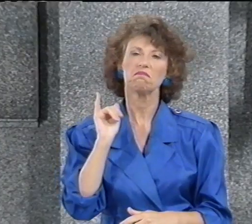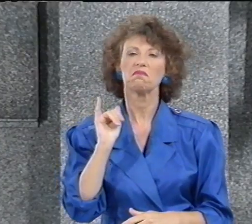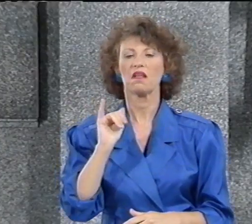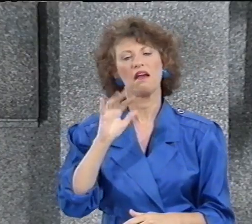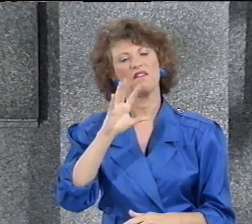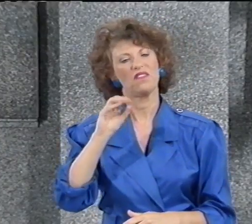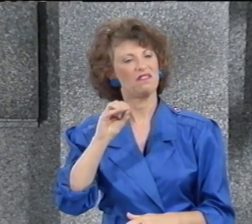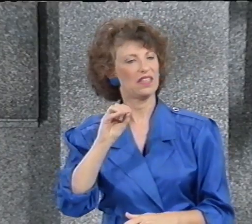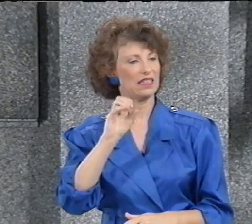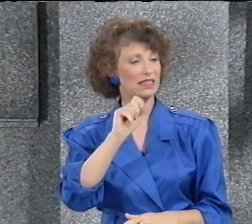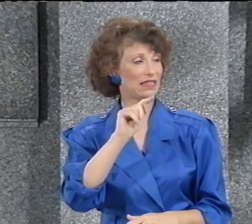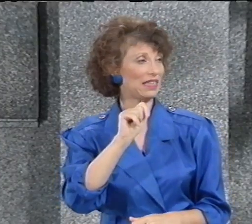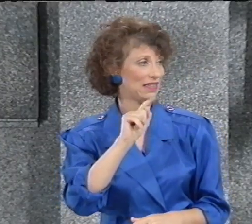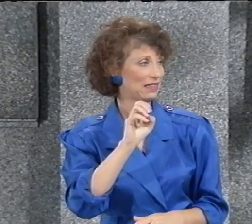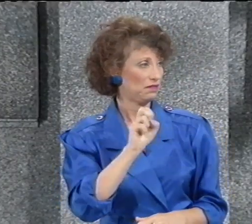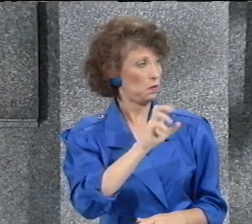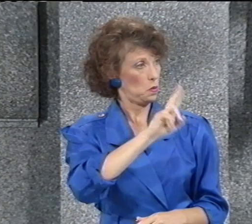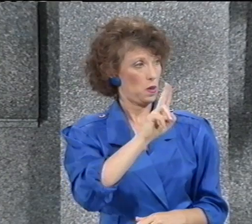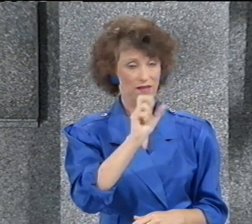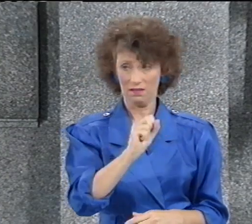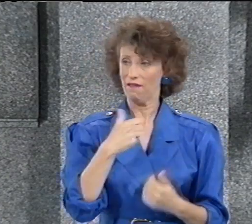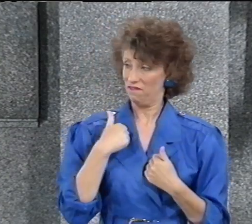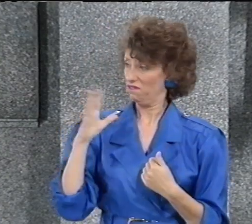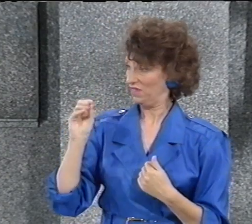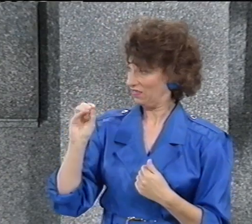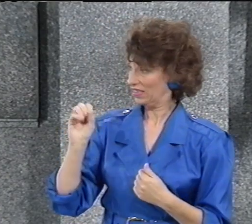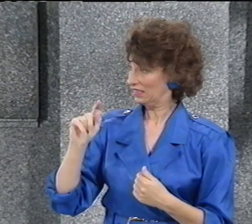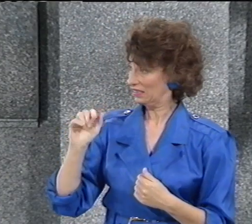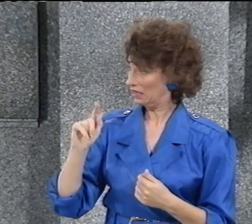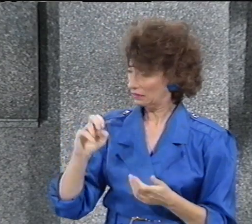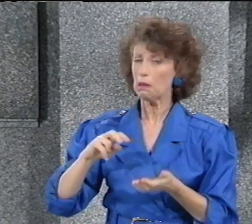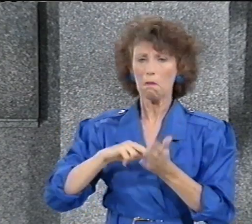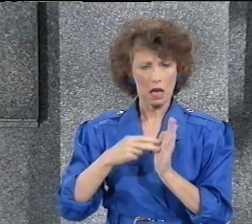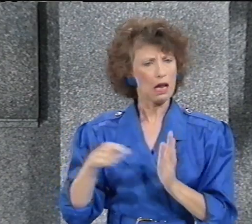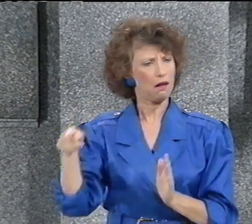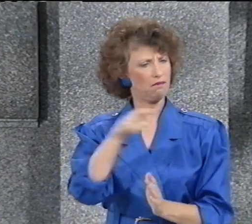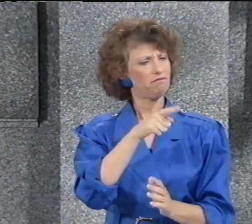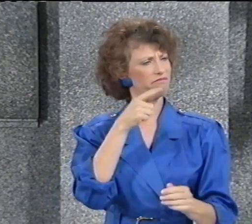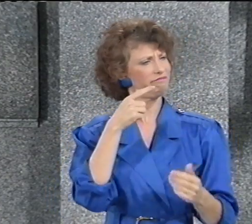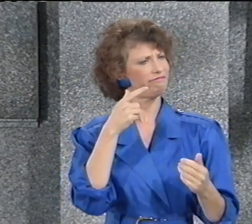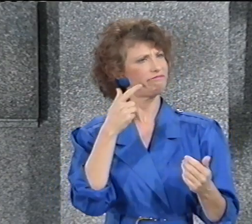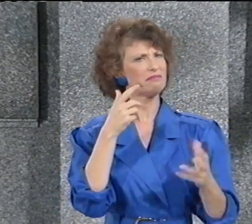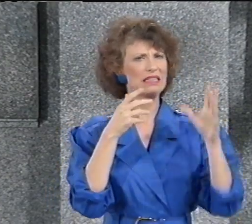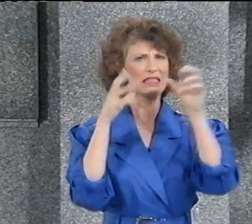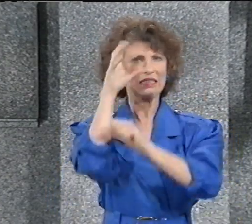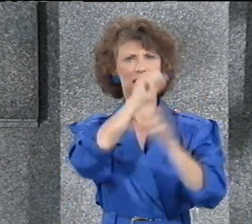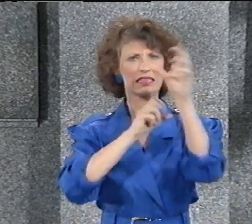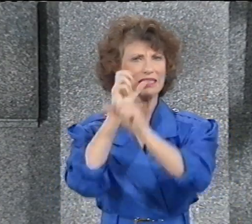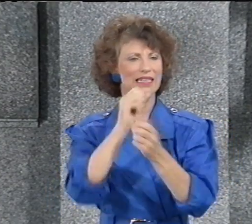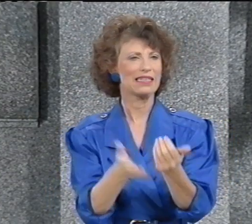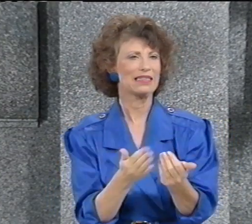state. Since there are 50 states, you have a 1 in 50 chance of guessing right.